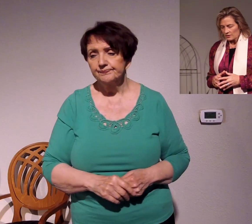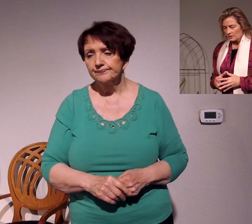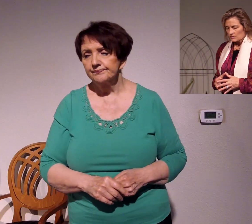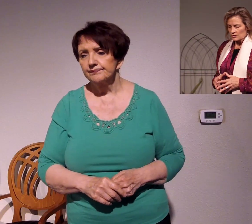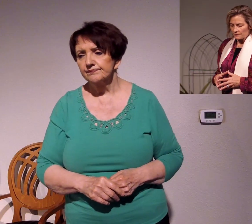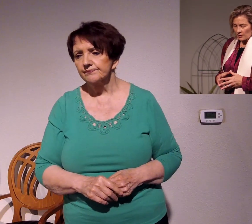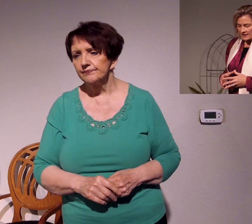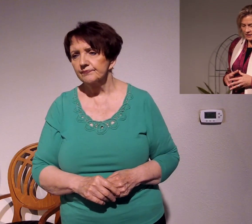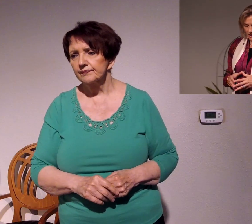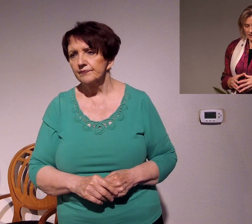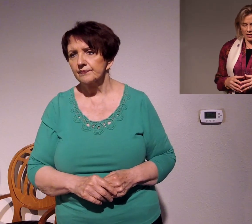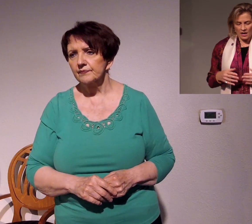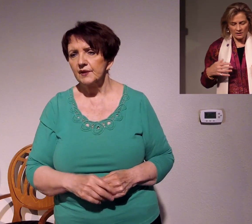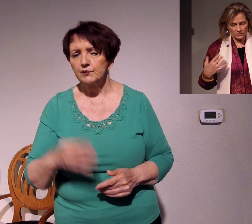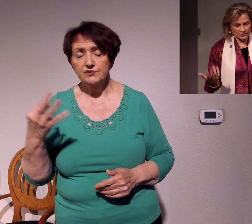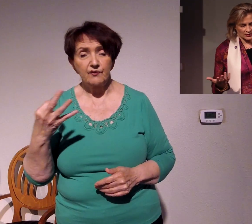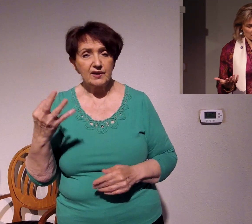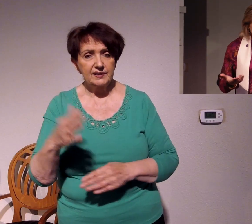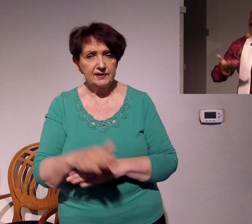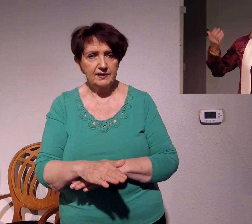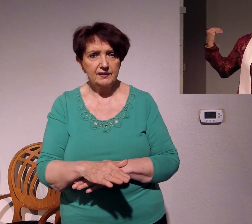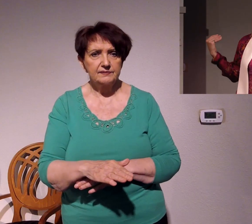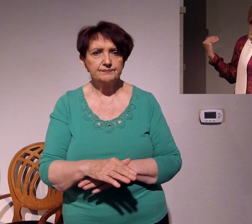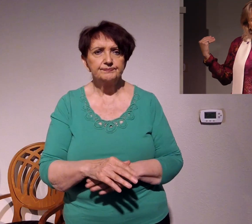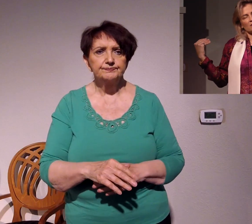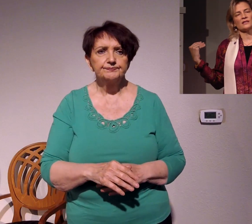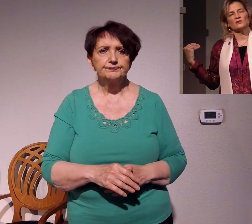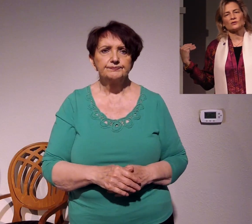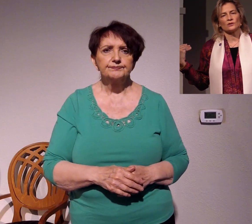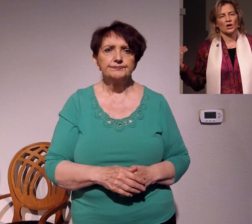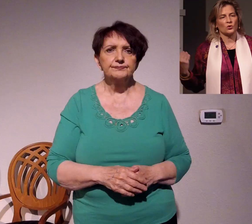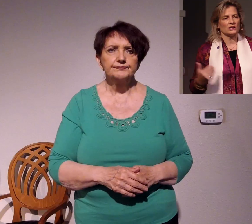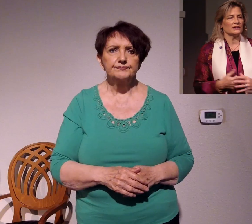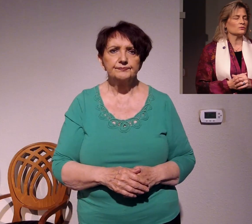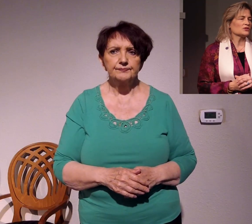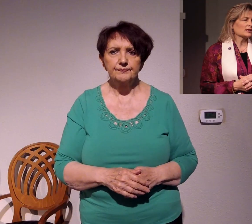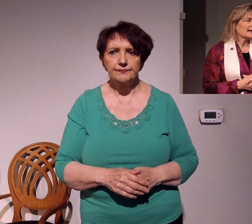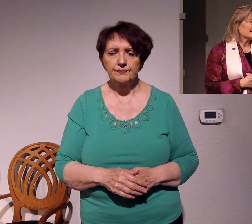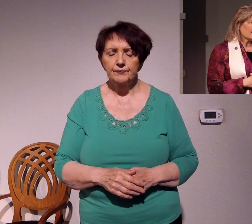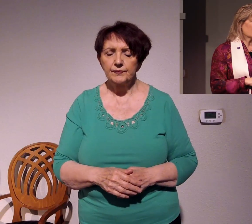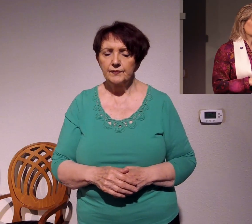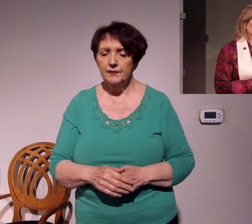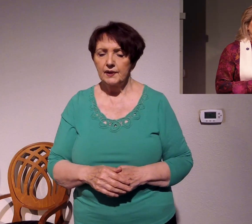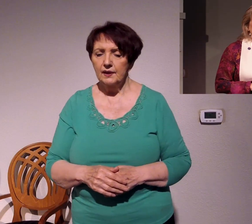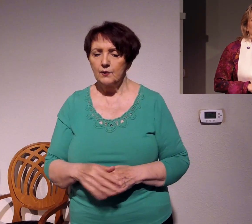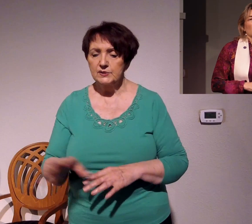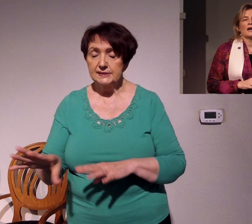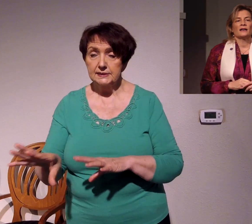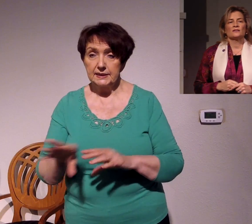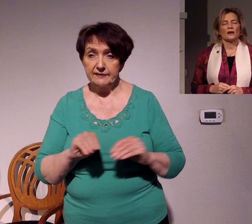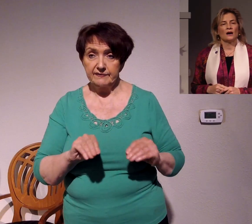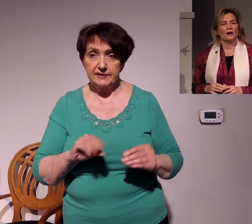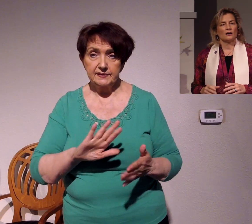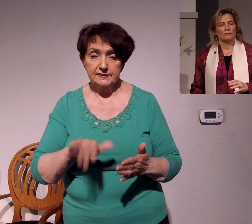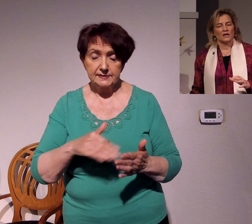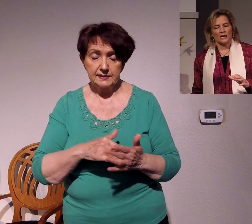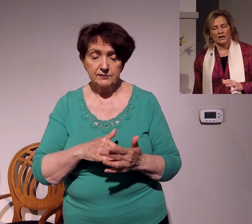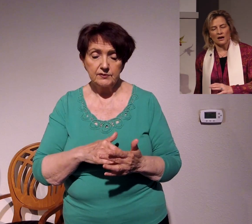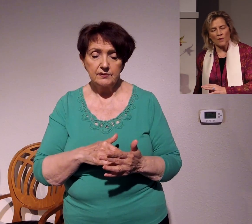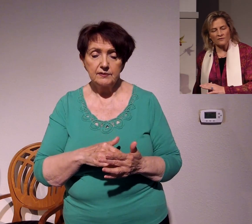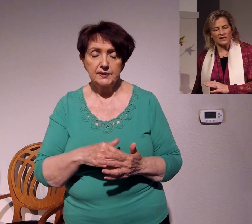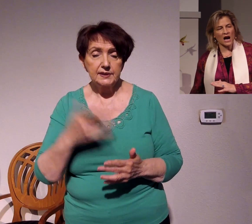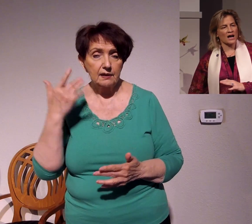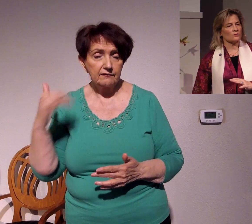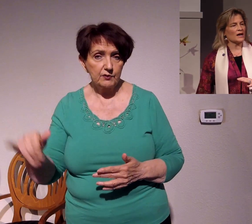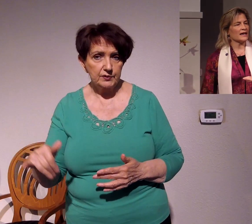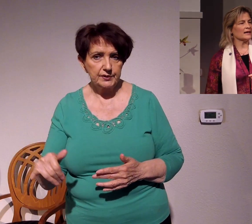it was a Friday night. I was coming from the center in Oakland. It was late at night, and I